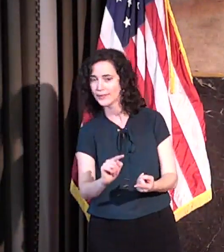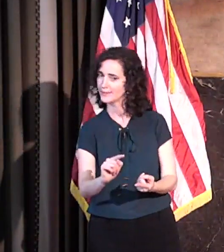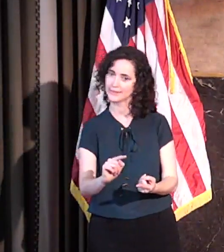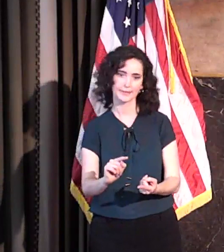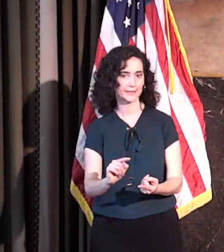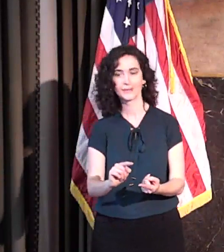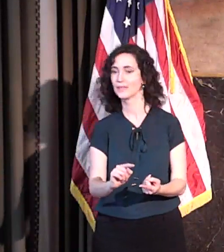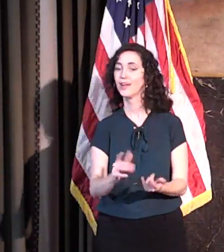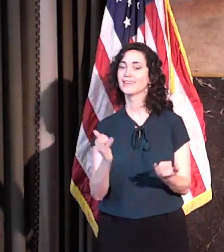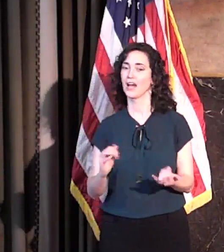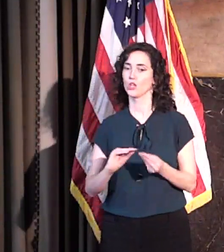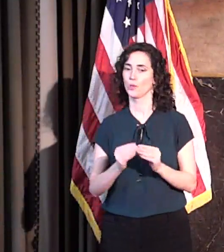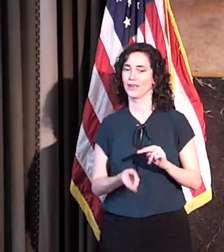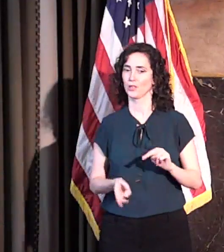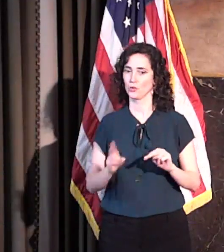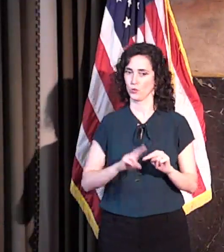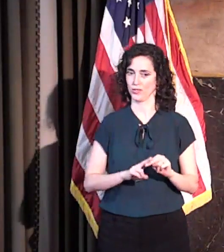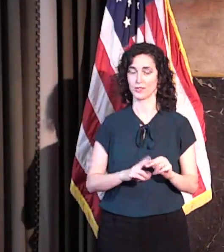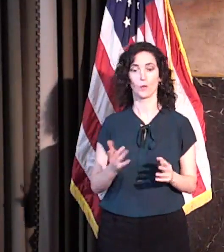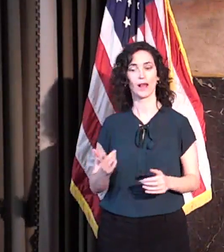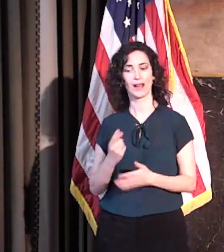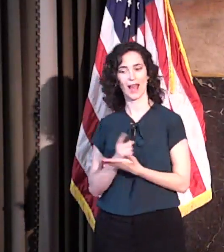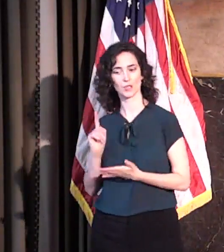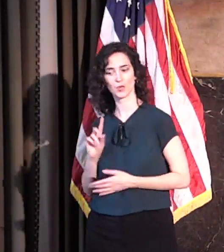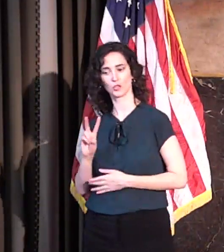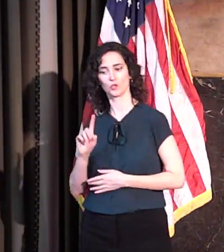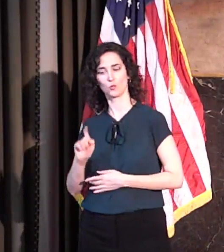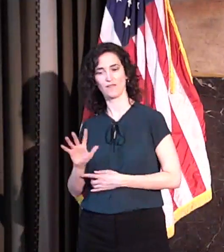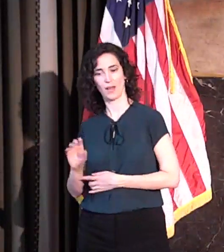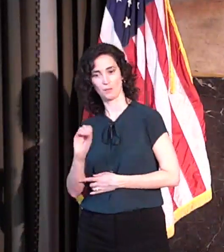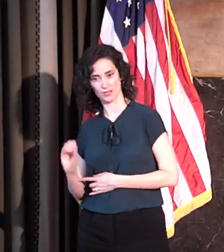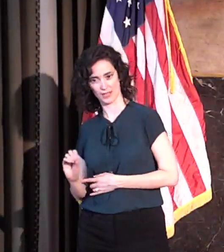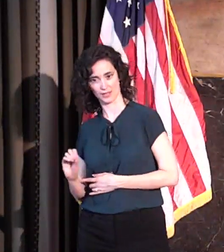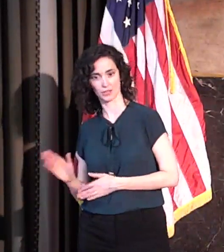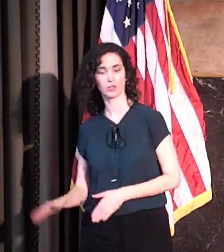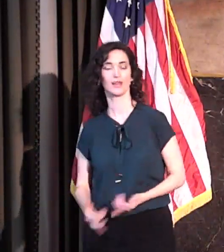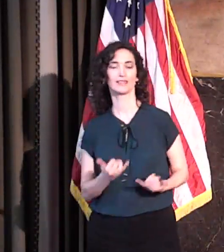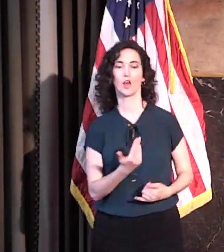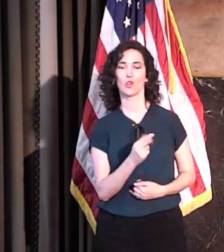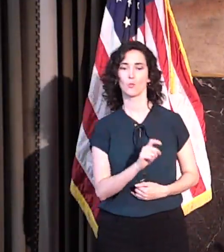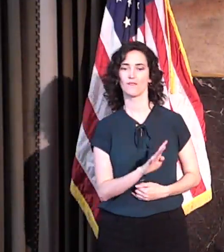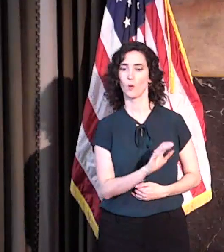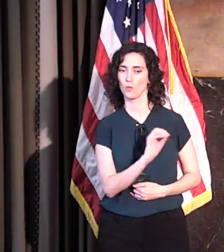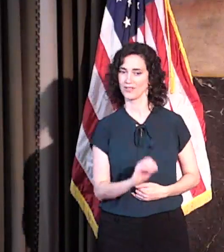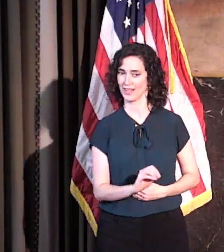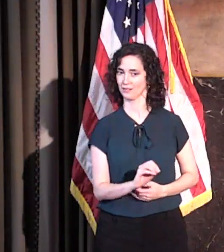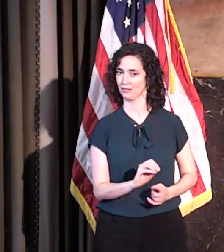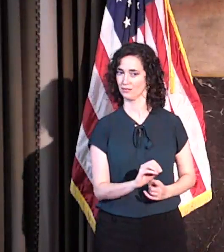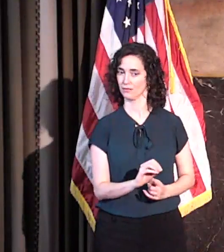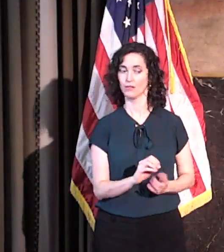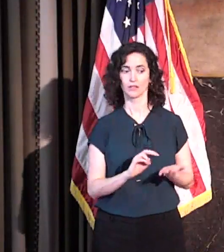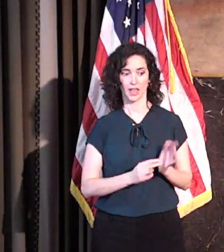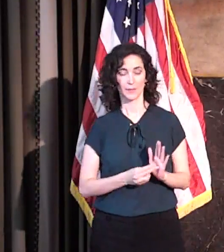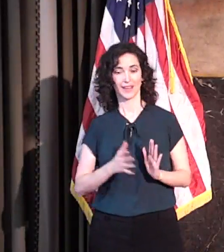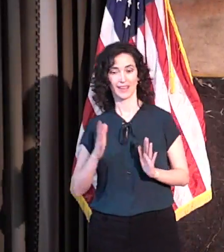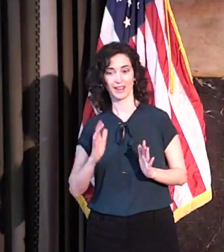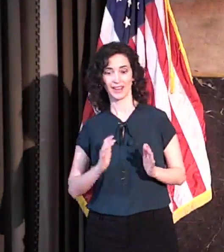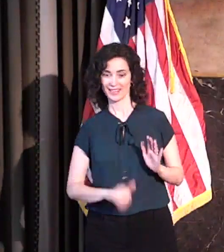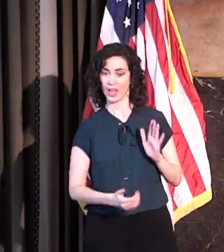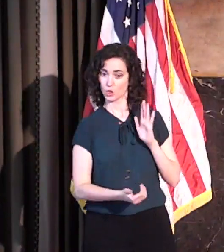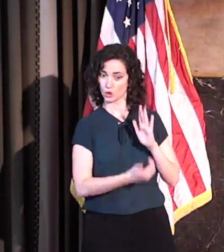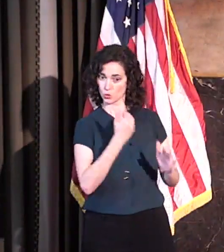because last week we were 3.5%, and now we're 13.4%. And it's going to continue to go up. And as the